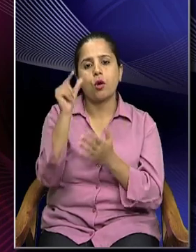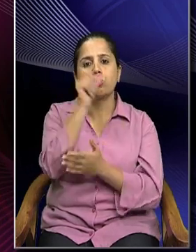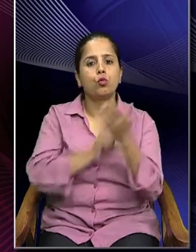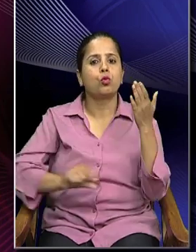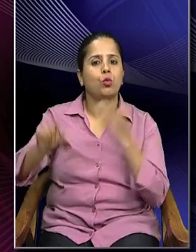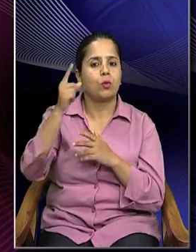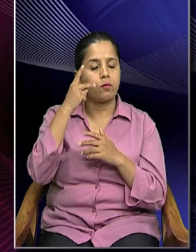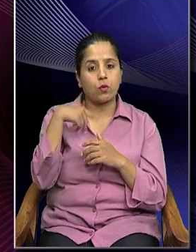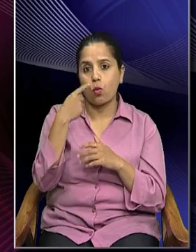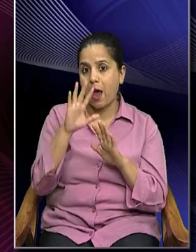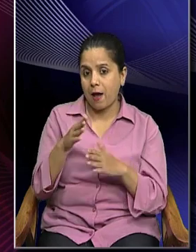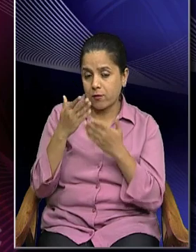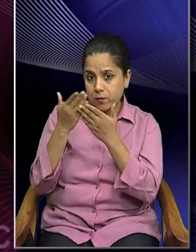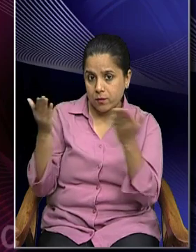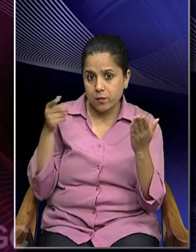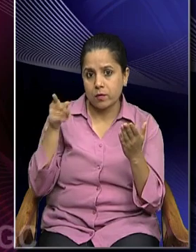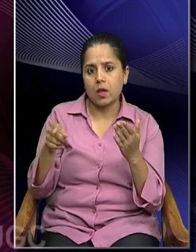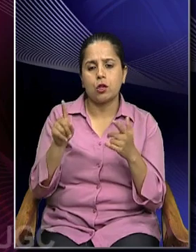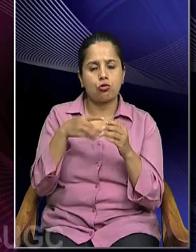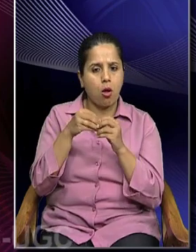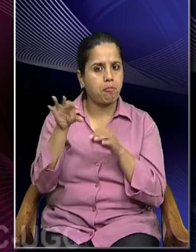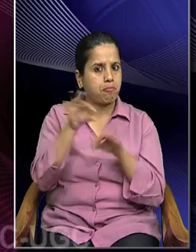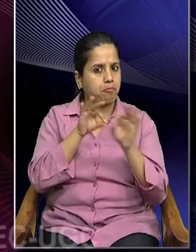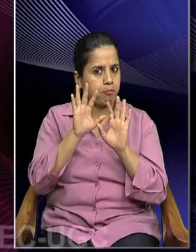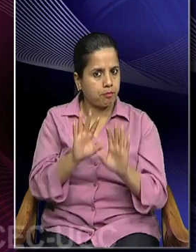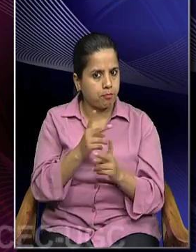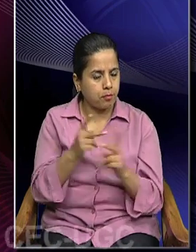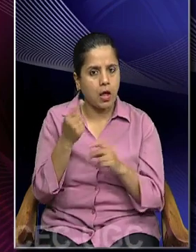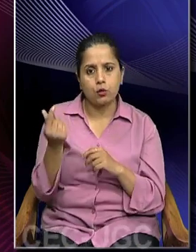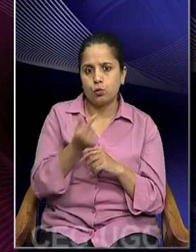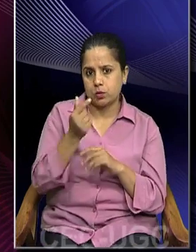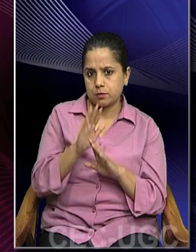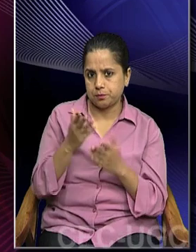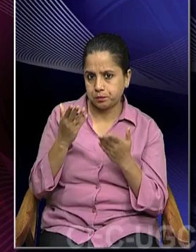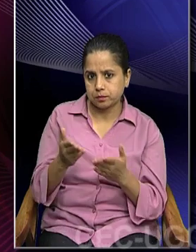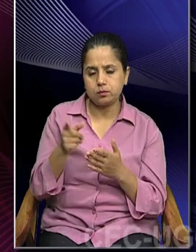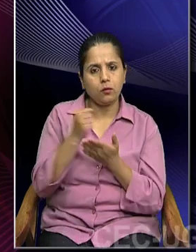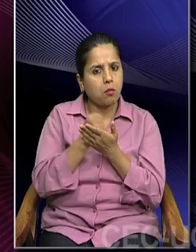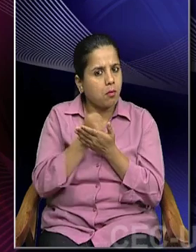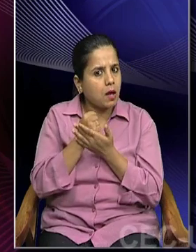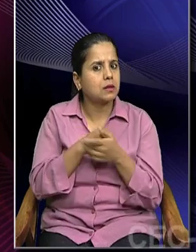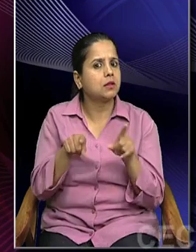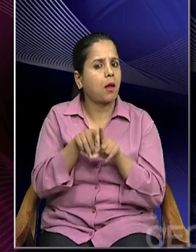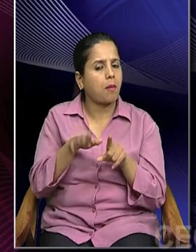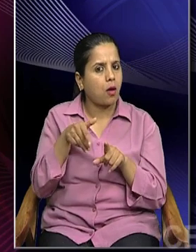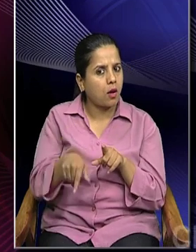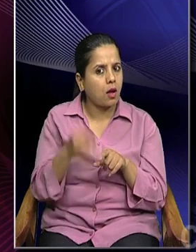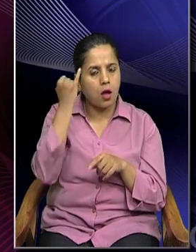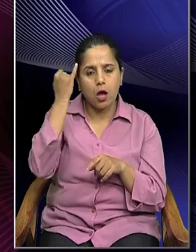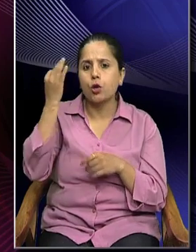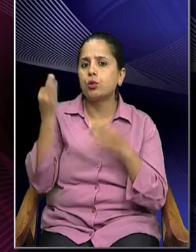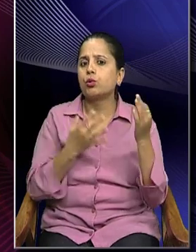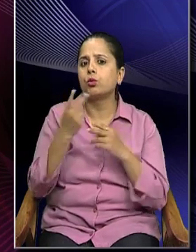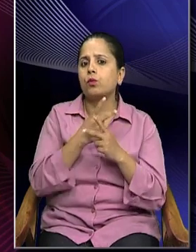universities who have been employing and using and practicing these